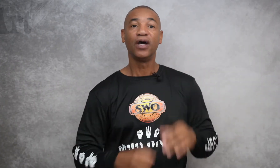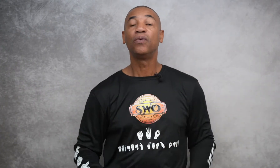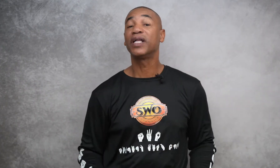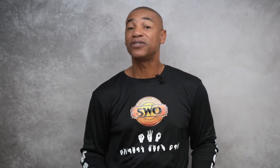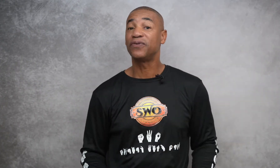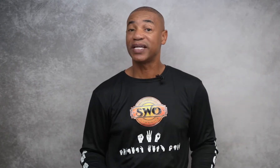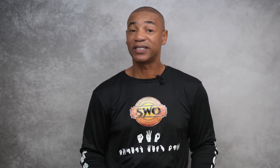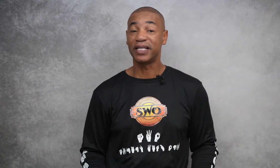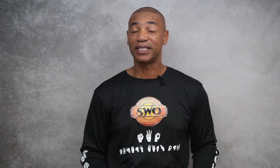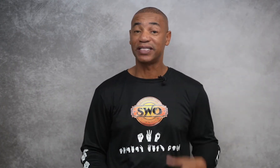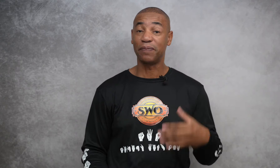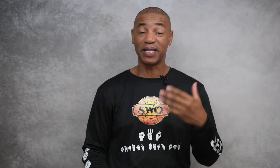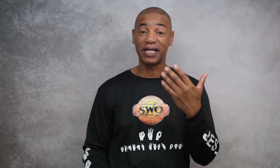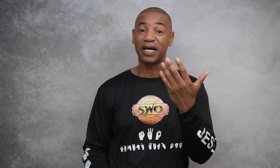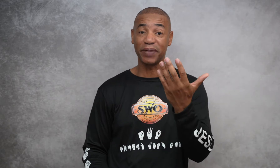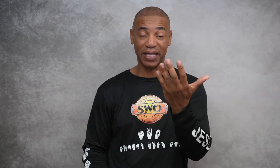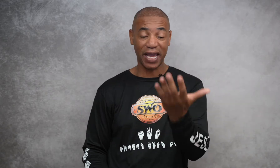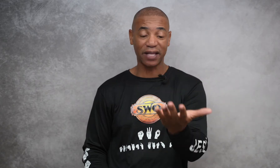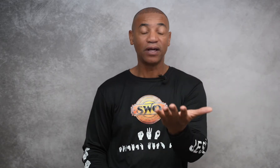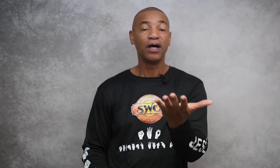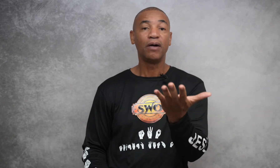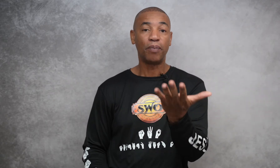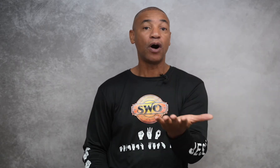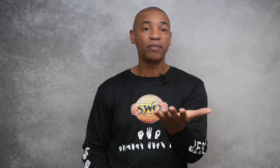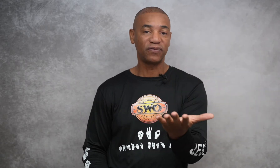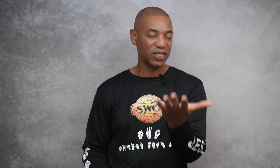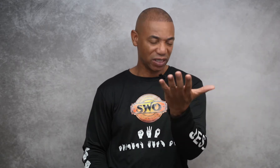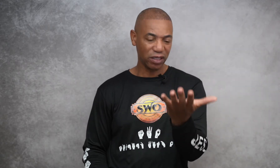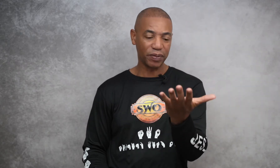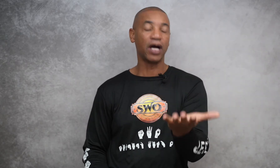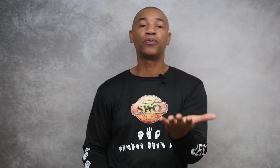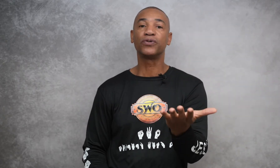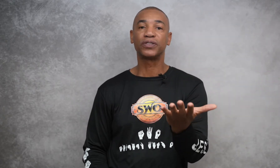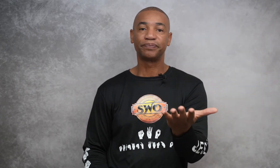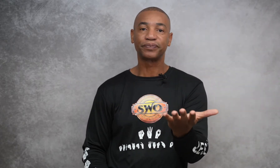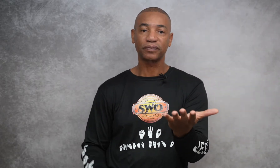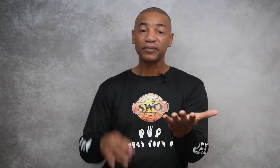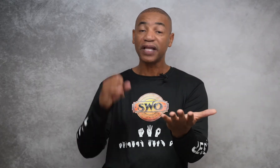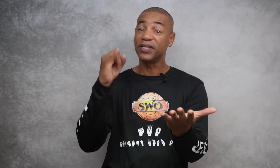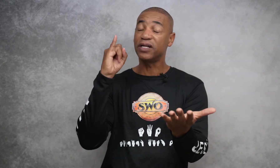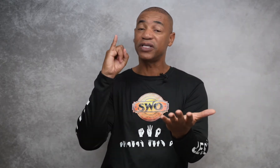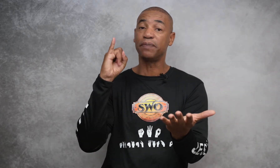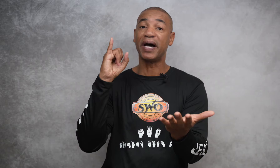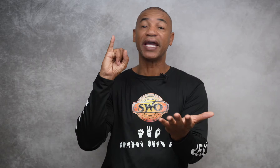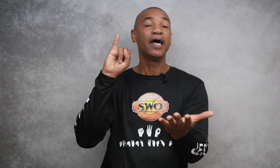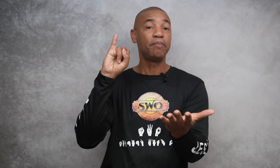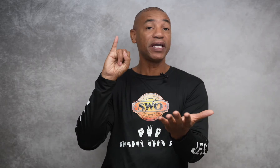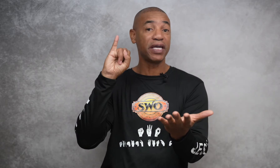what I do for that sign is I take my non-dominant hand, palm is facing a little bit upwards, then I'll take my pinky of